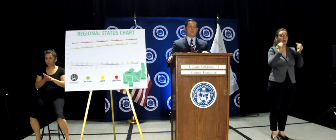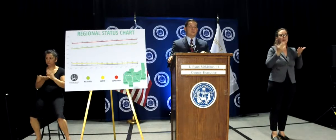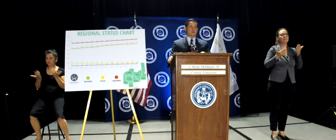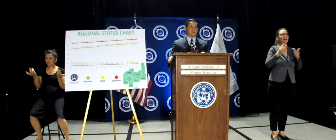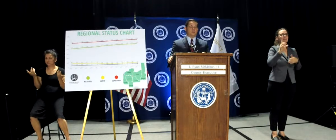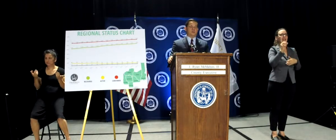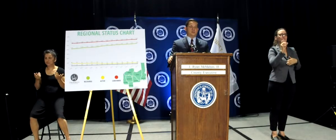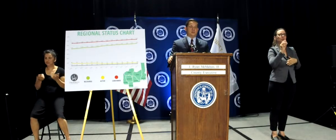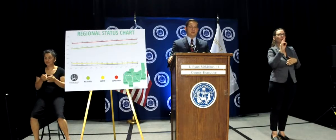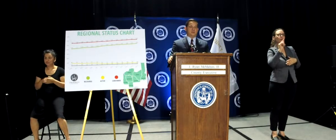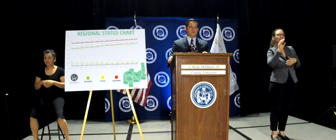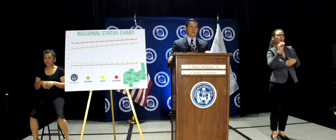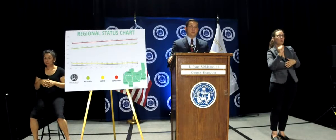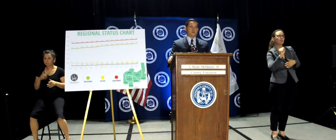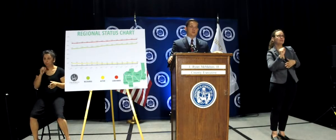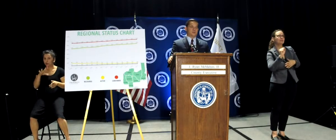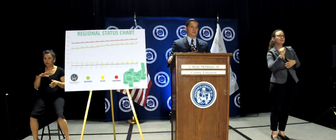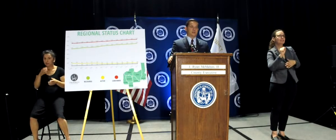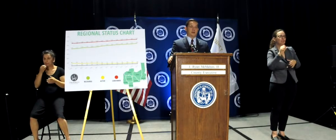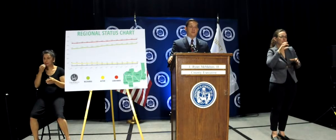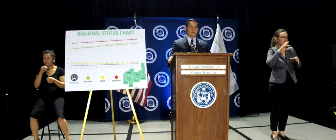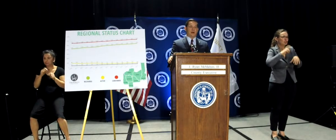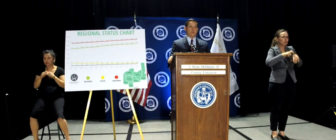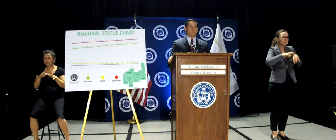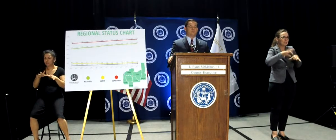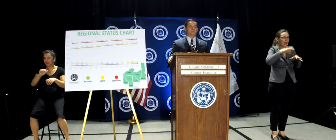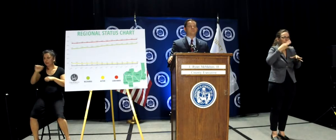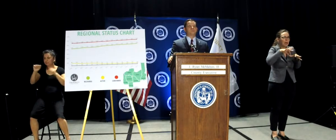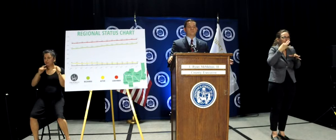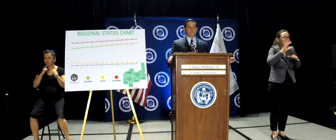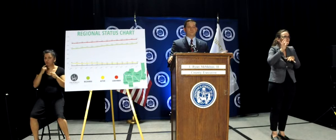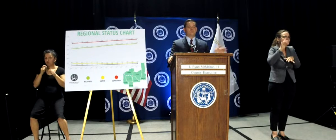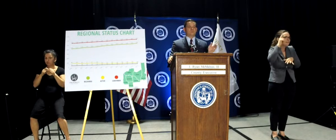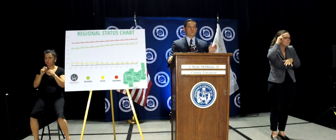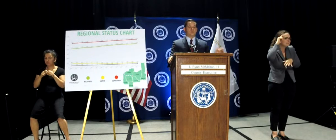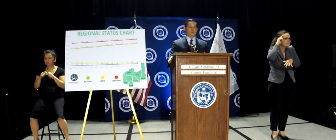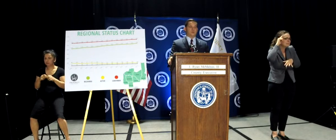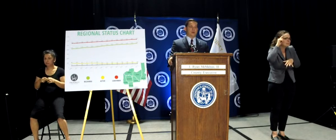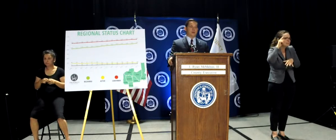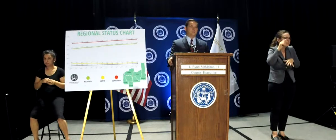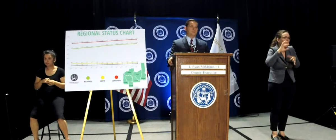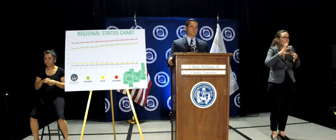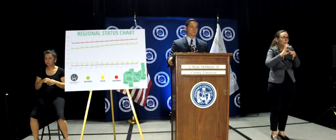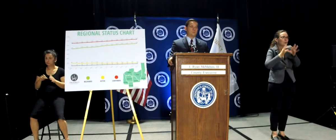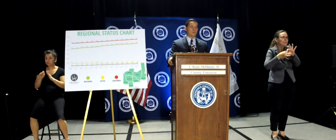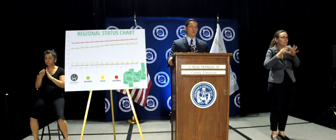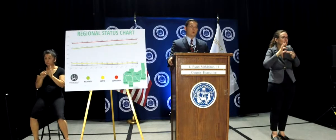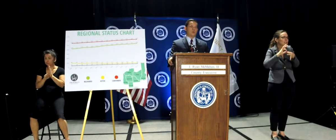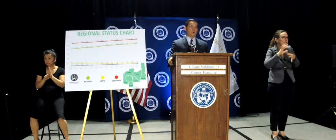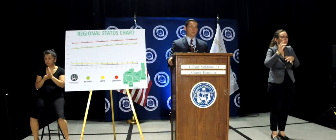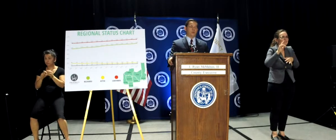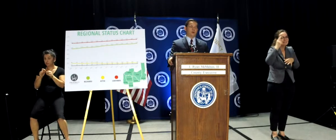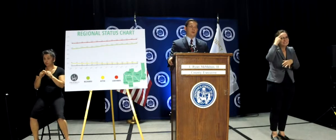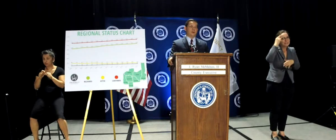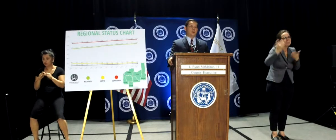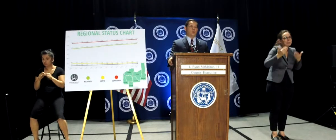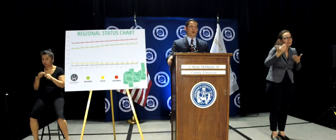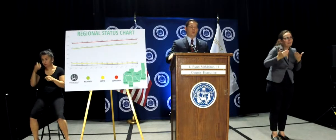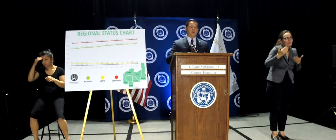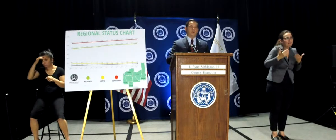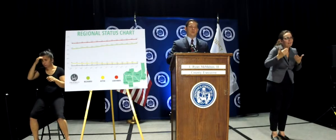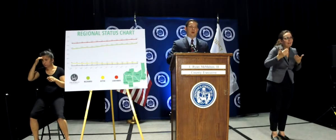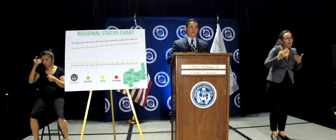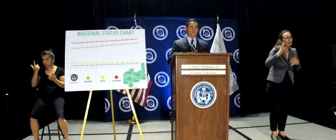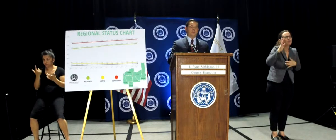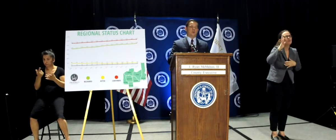think what we see is there's other regions of the state that are having a problem. Diverse state, we're going through. But